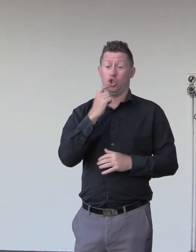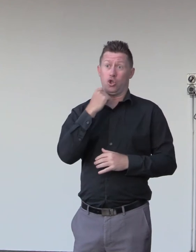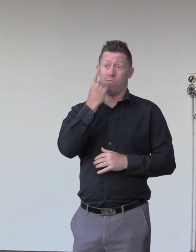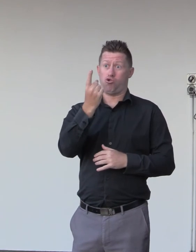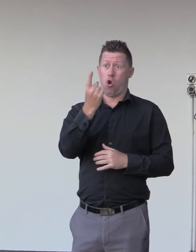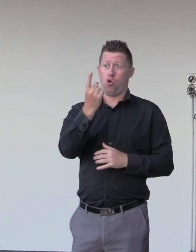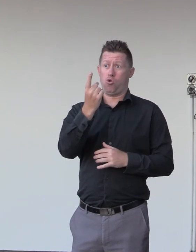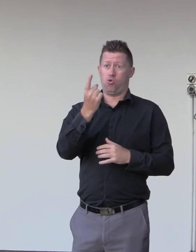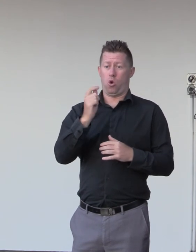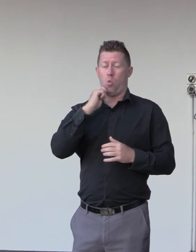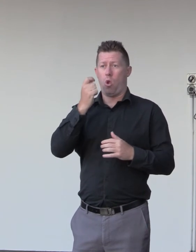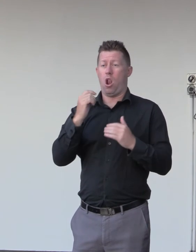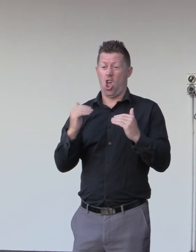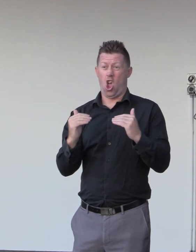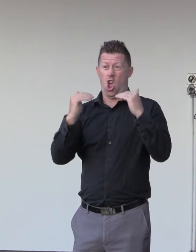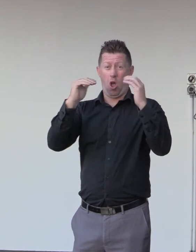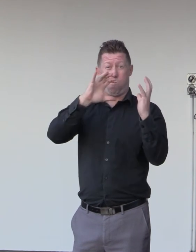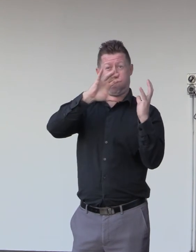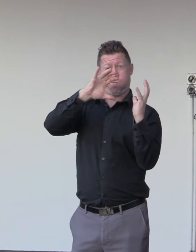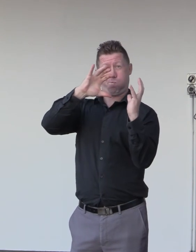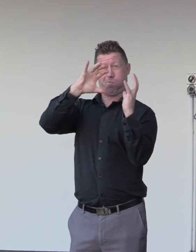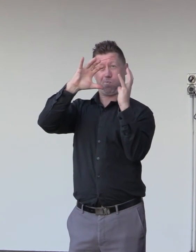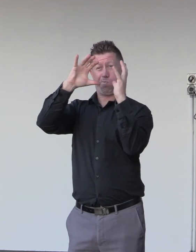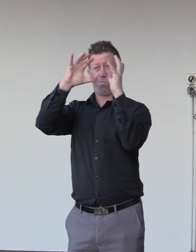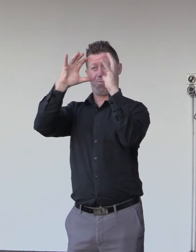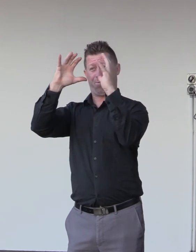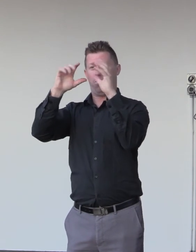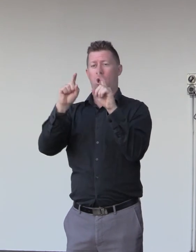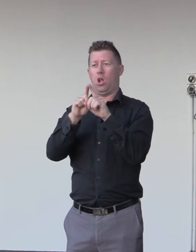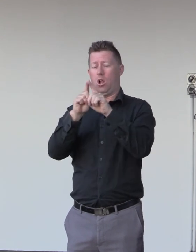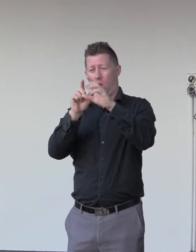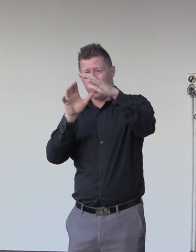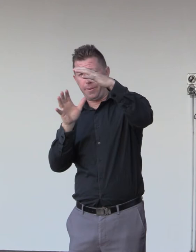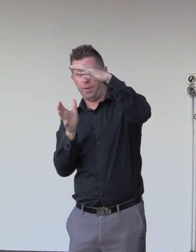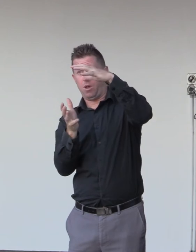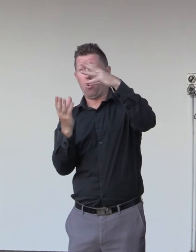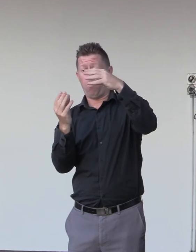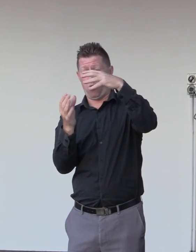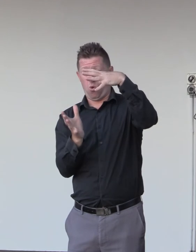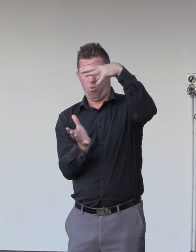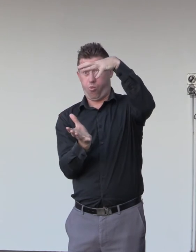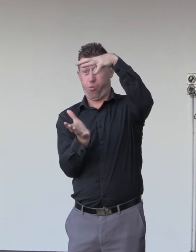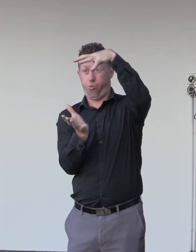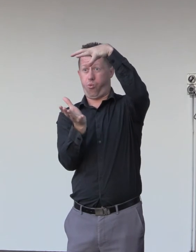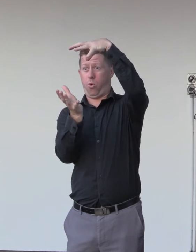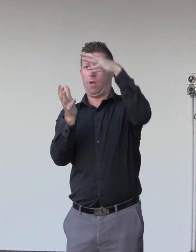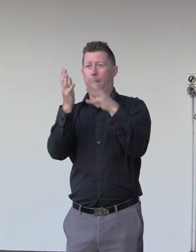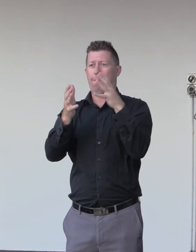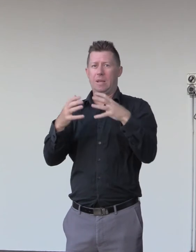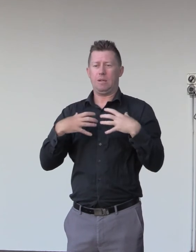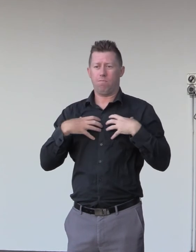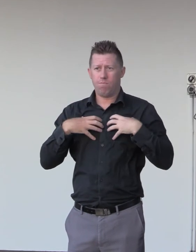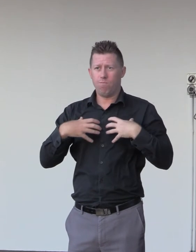moisture lifted by a high pressure cell moving in and undercutting the moisture, lifting it up, turning it into more consolidated,